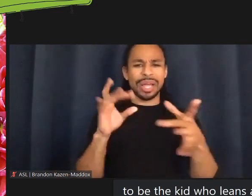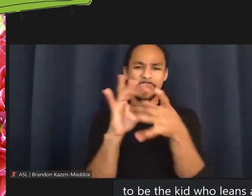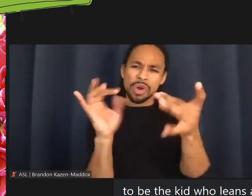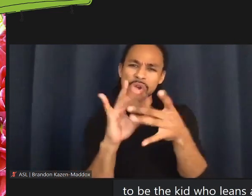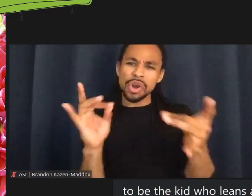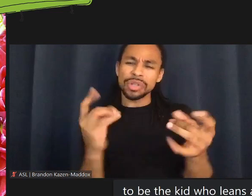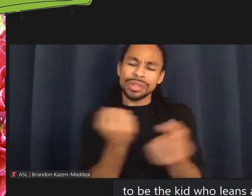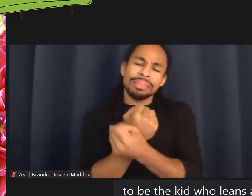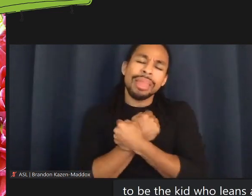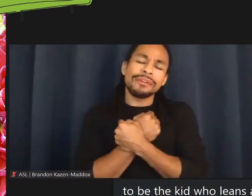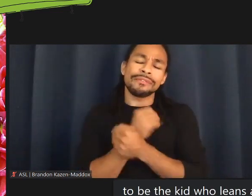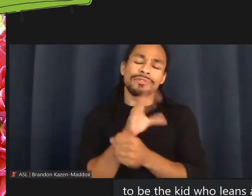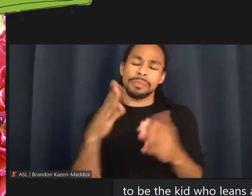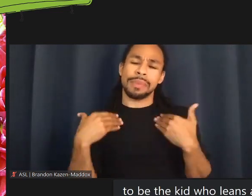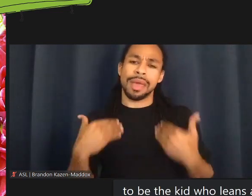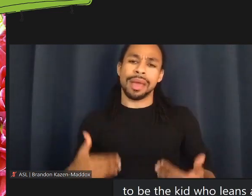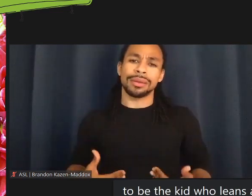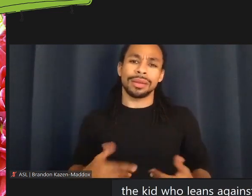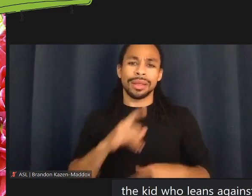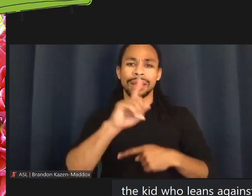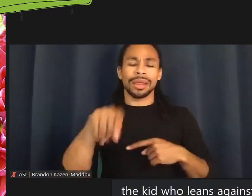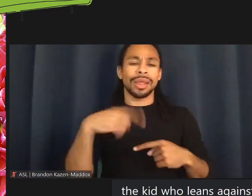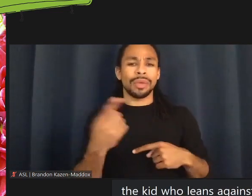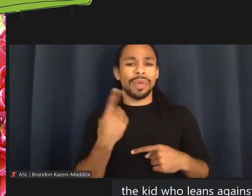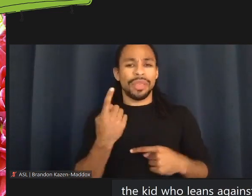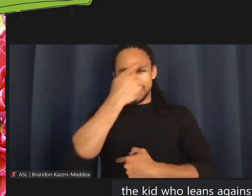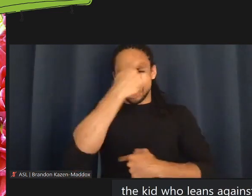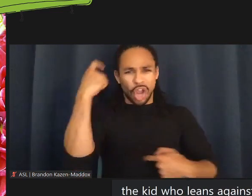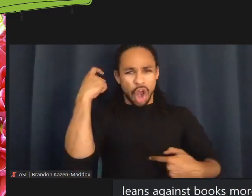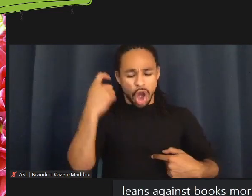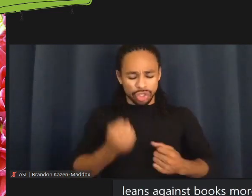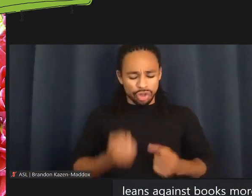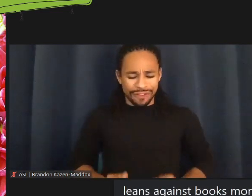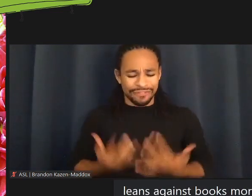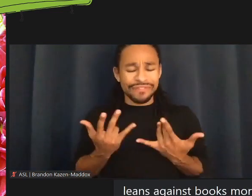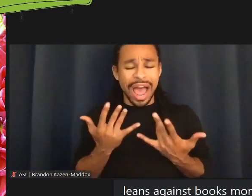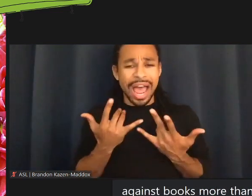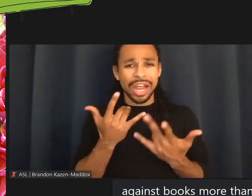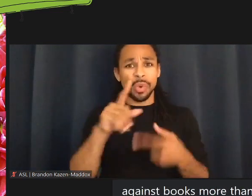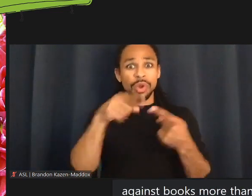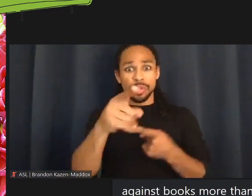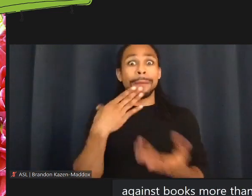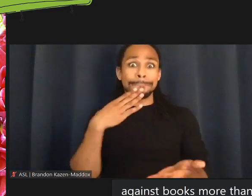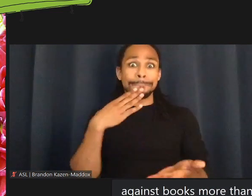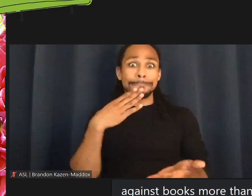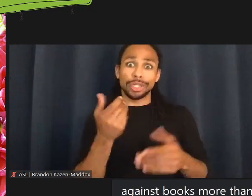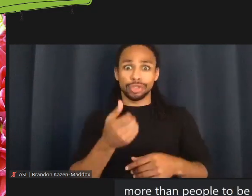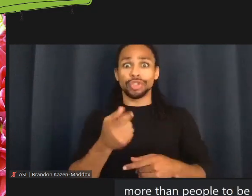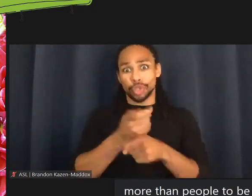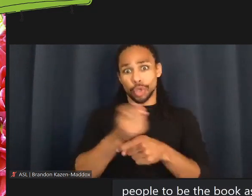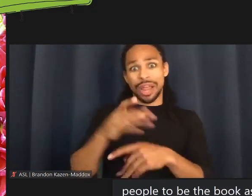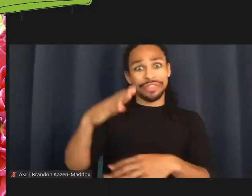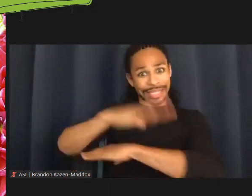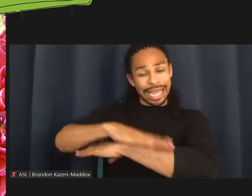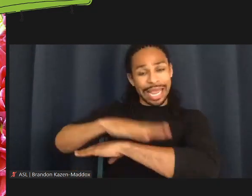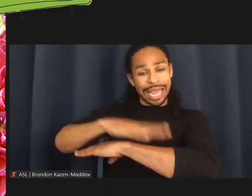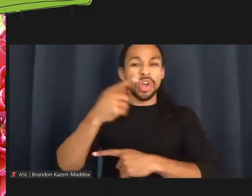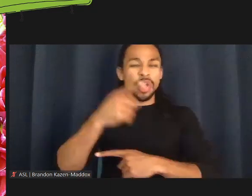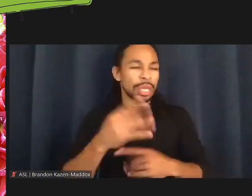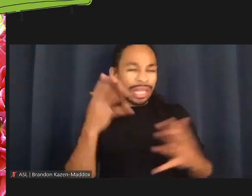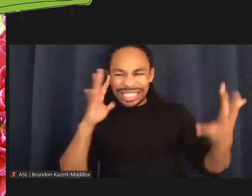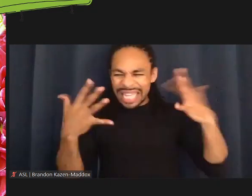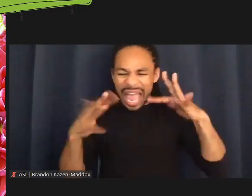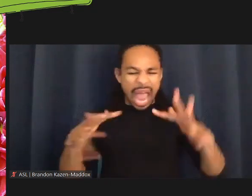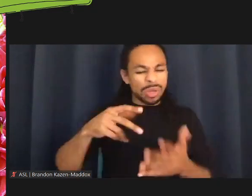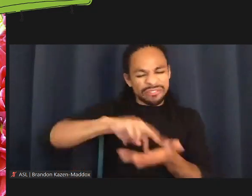body, when it emblazons family curse, when you're a bad joke at the table, when your shuffled scrapes of forks, the weirdo told to